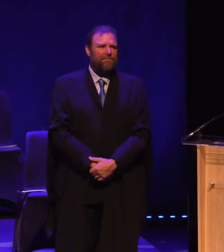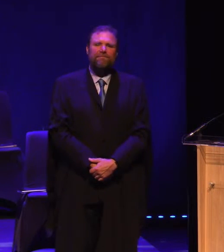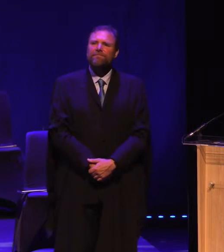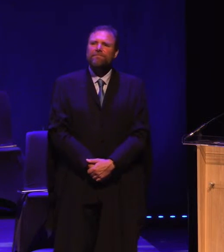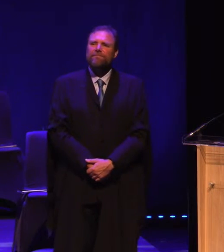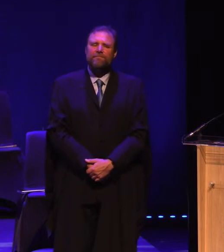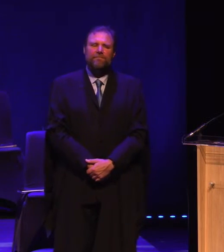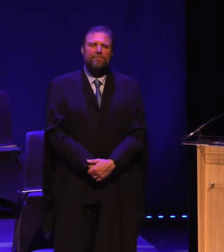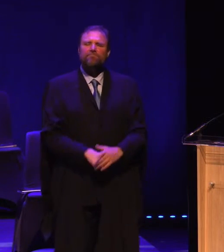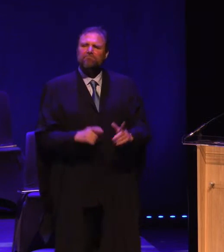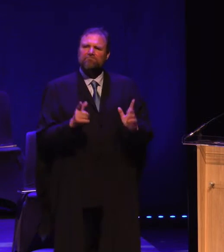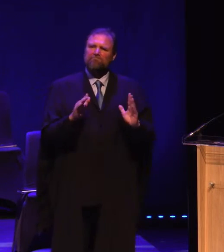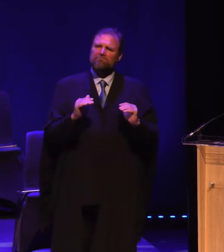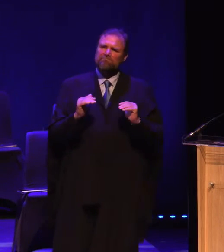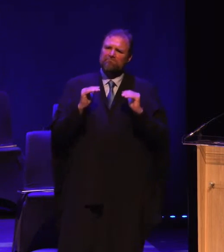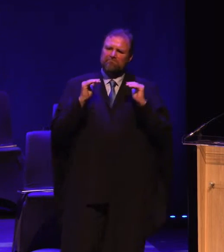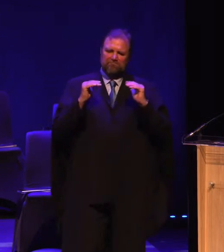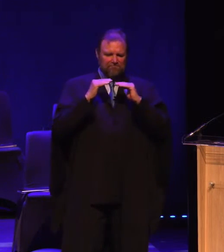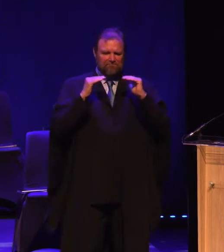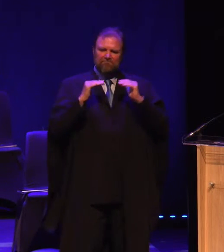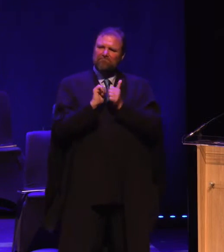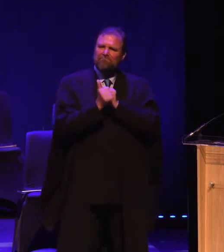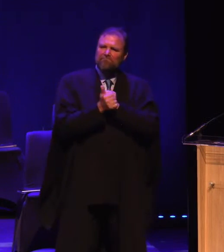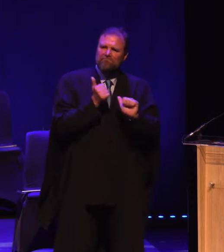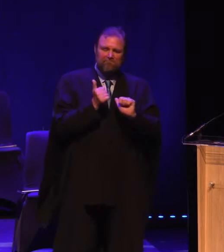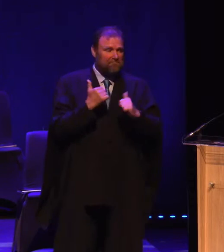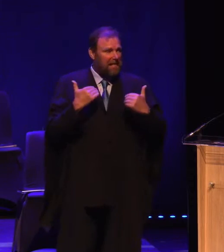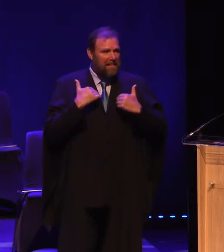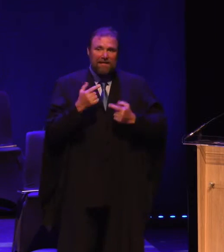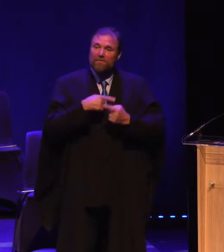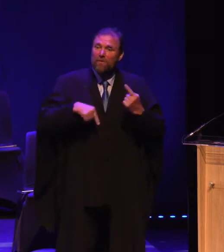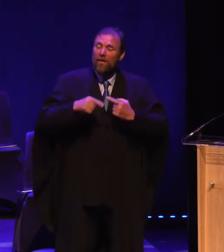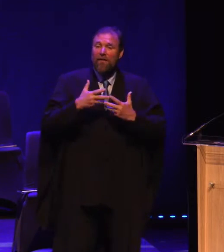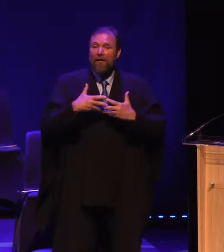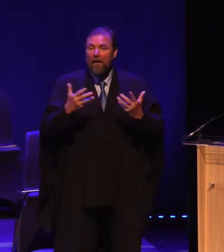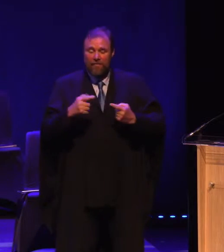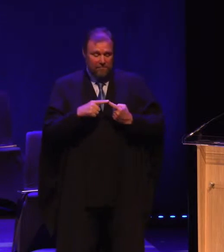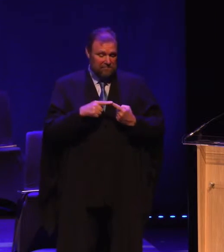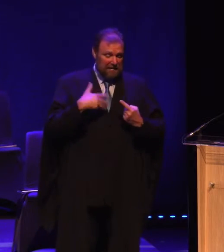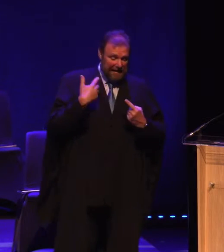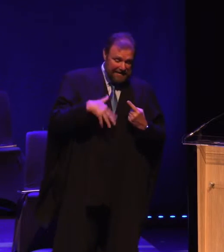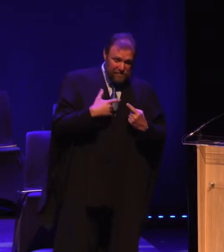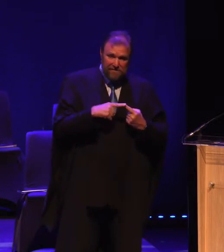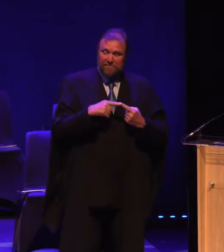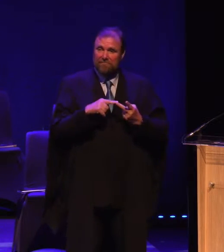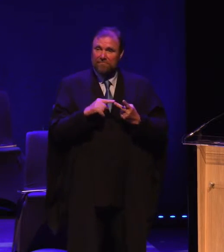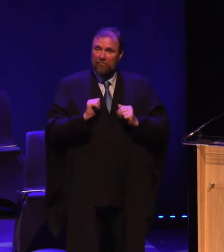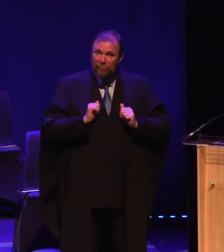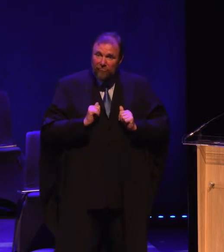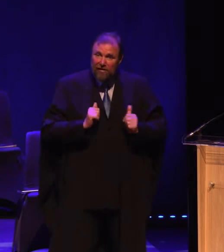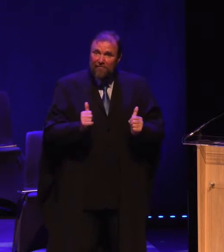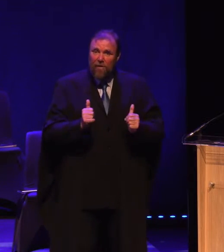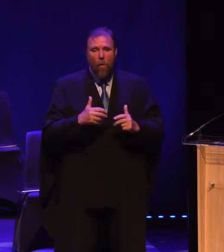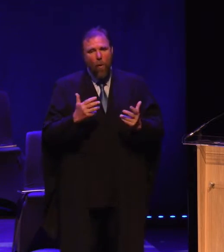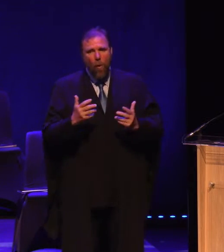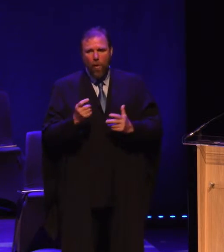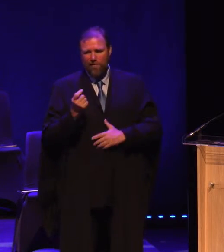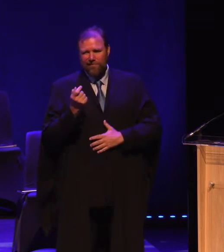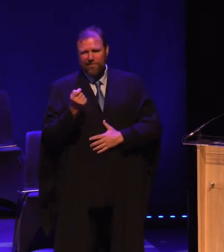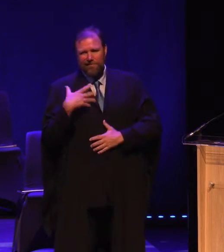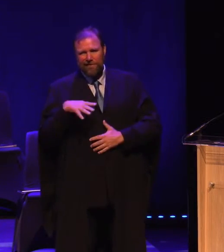At the highest levels of sport, as an athlete, you're either injured, recovering from an injury, or about to get